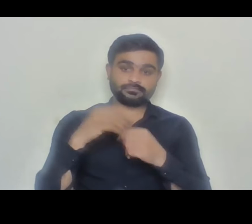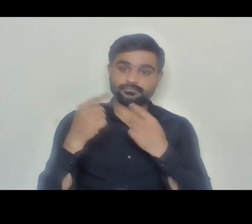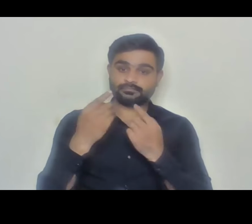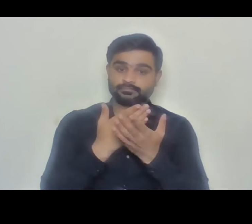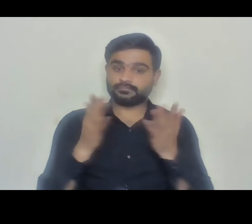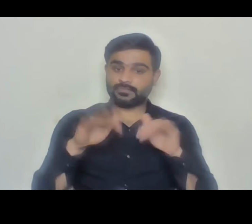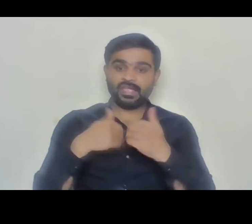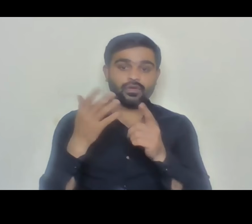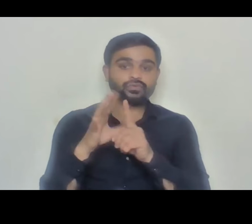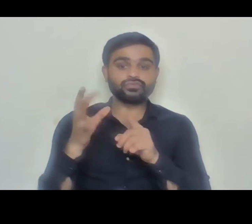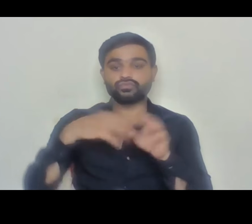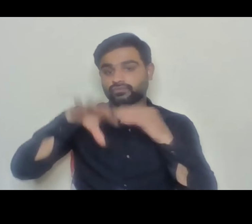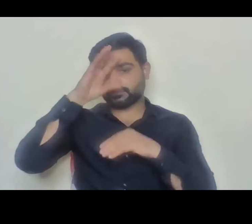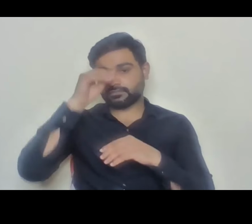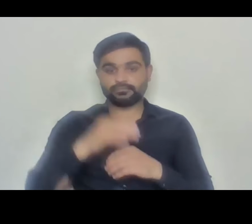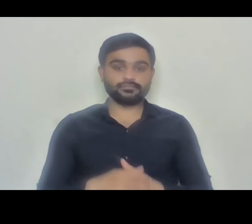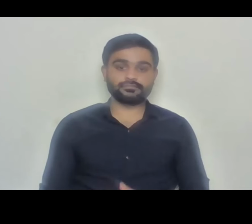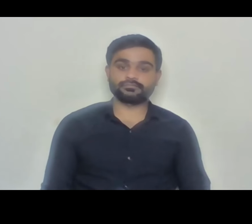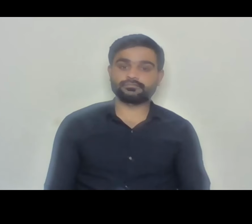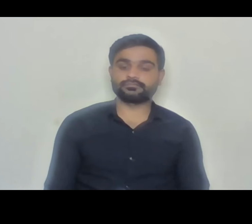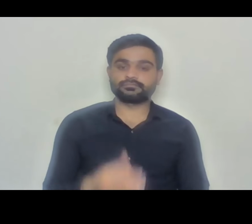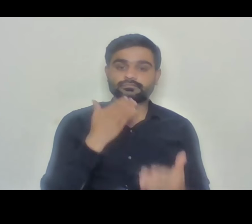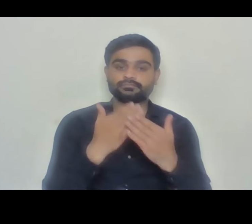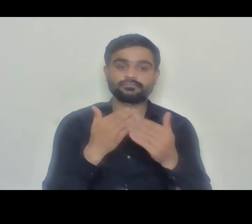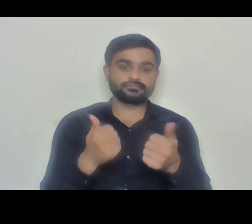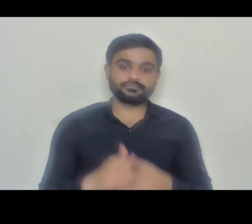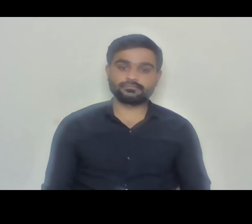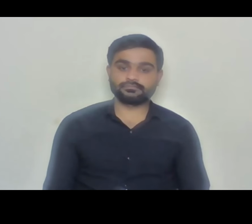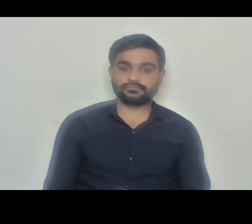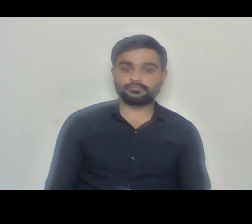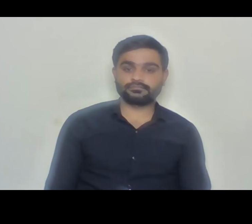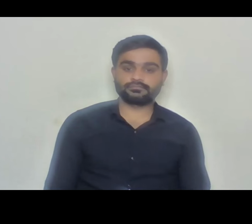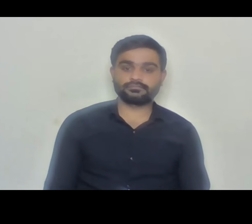that's how we learn. And thank you.